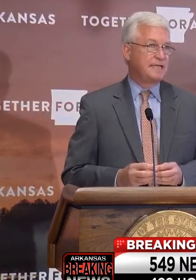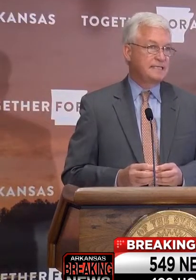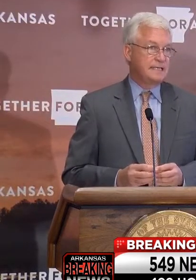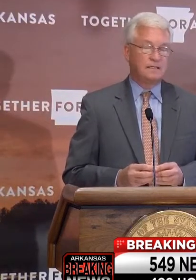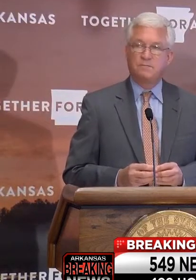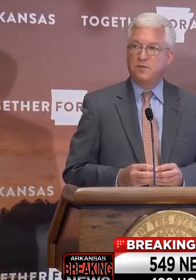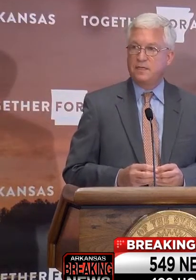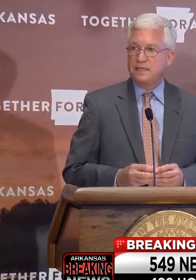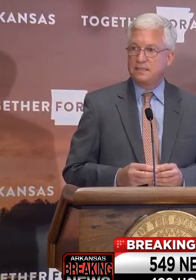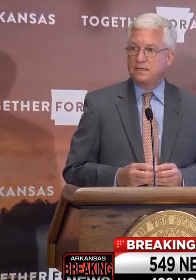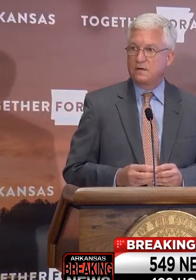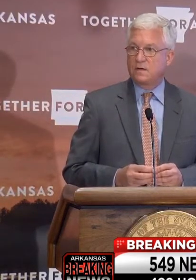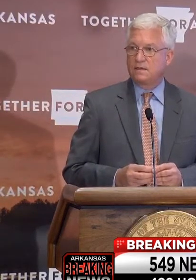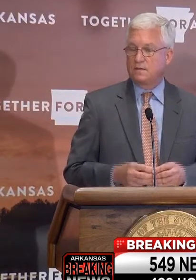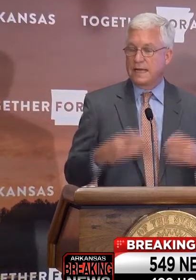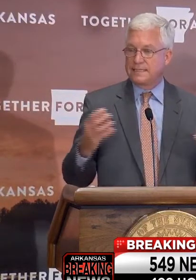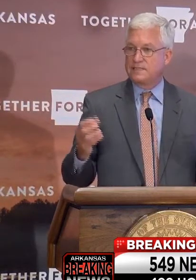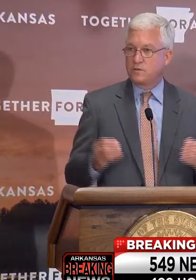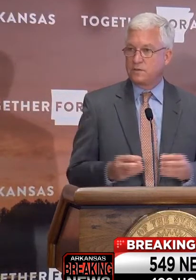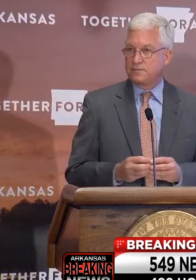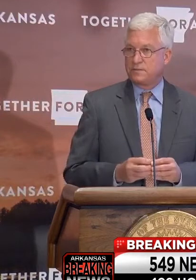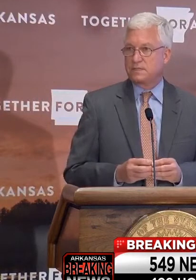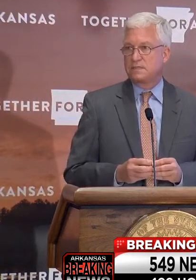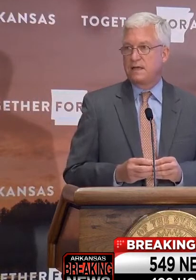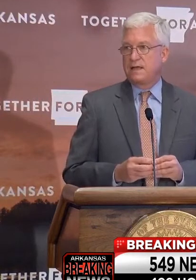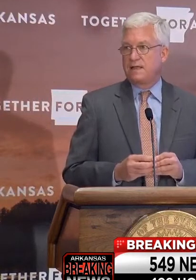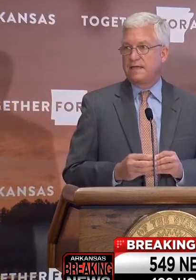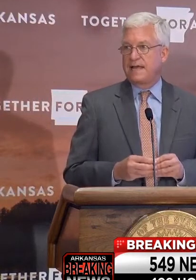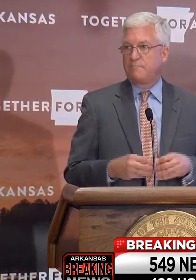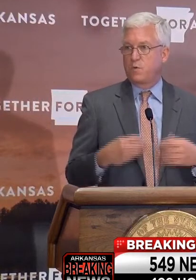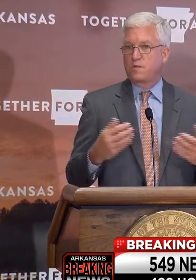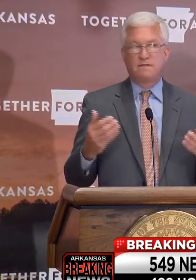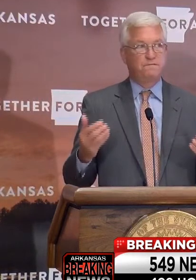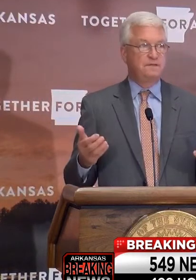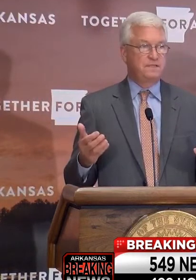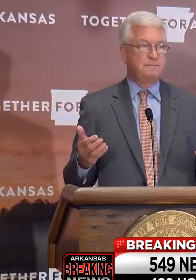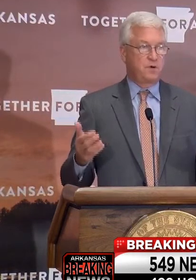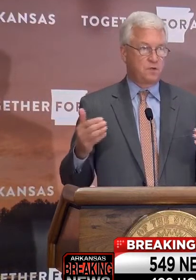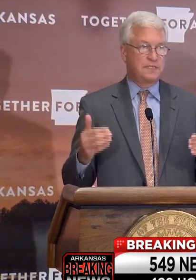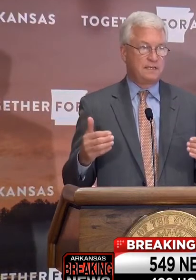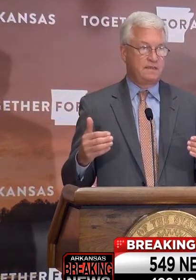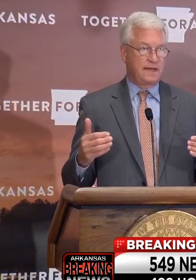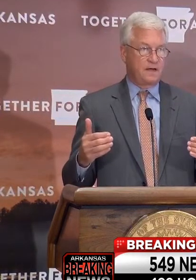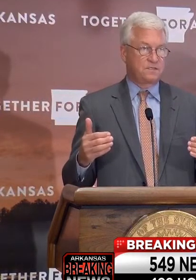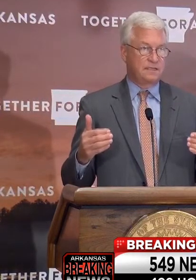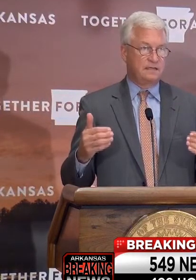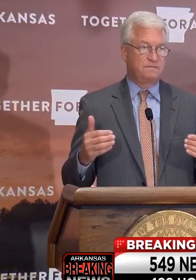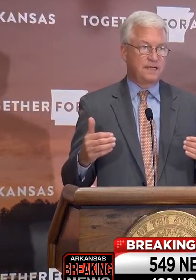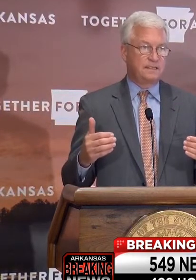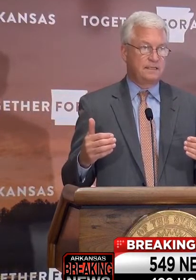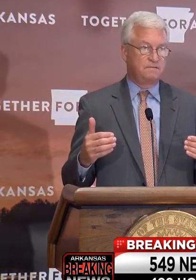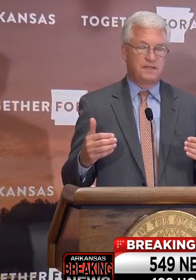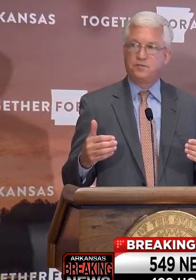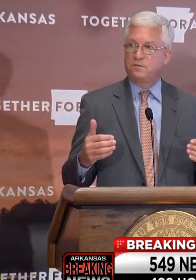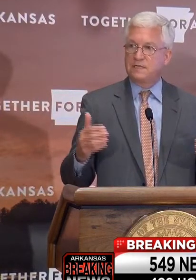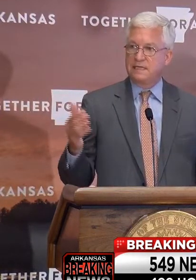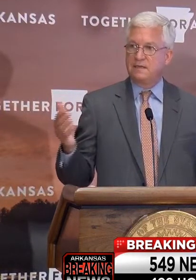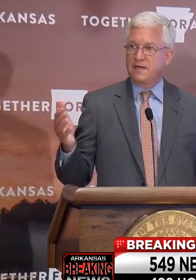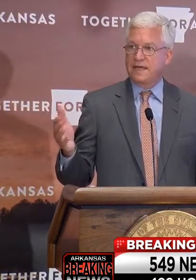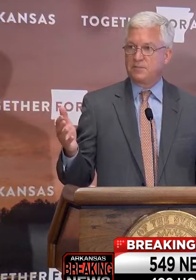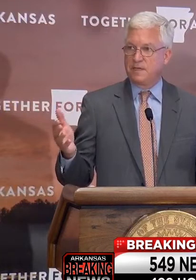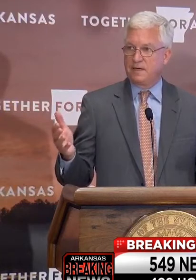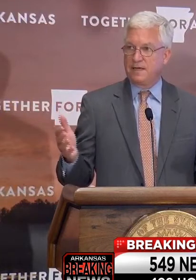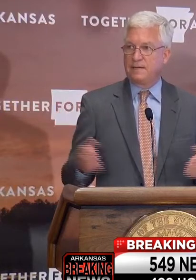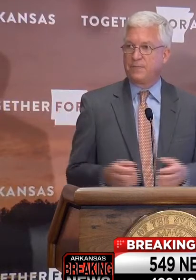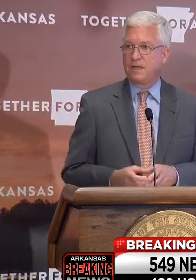have 19 communities that are, or 19 school districts that have more than 50 per 10,000 infected individuals in